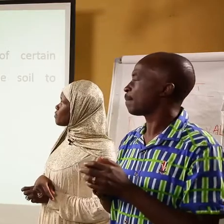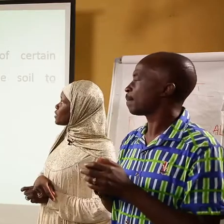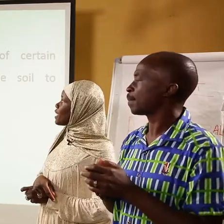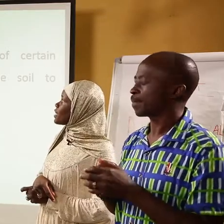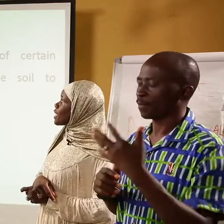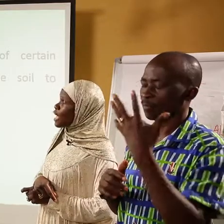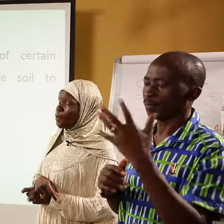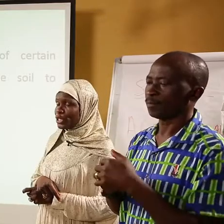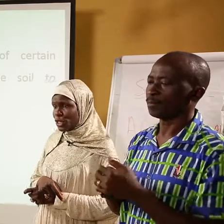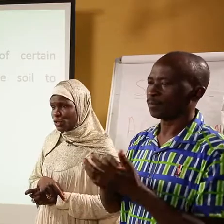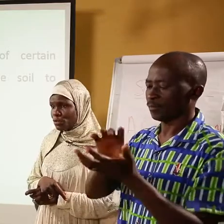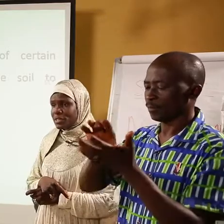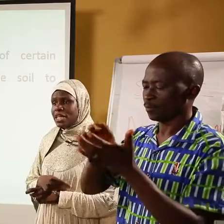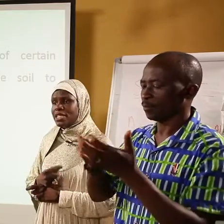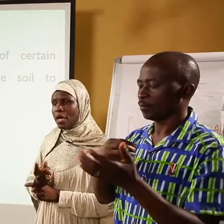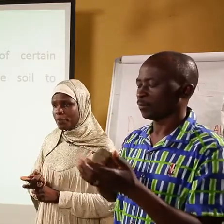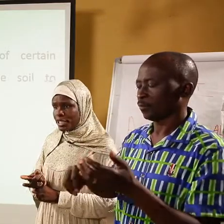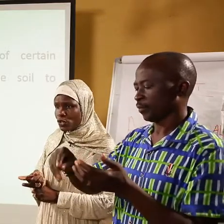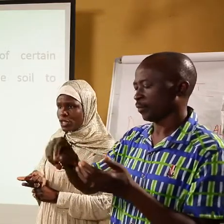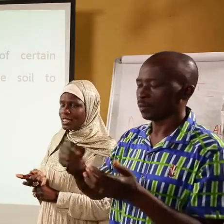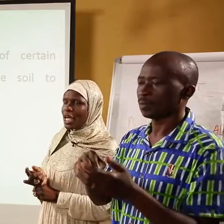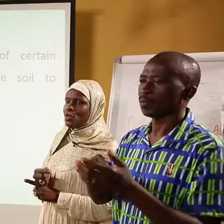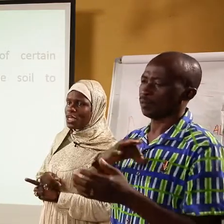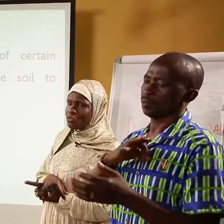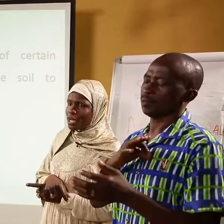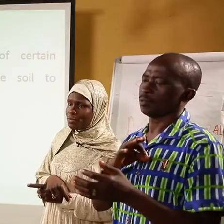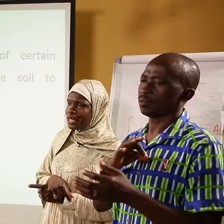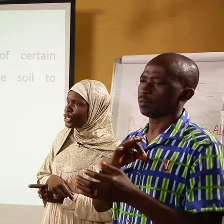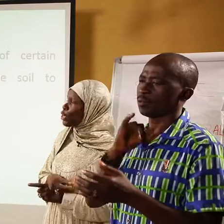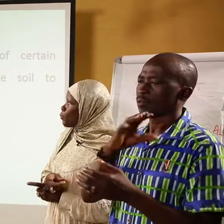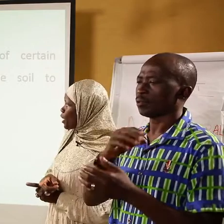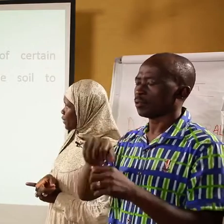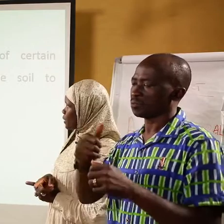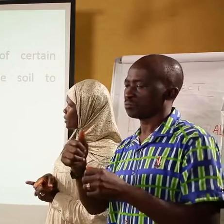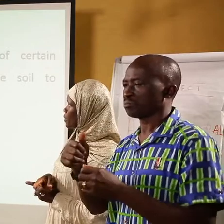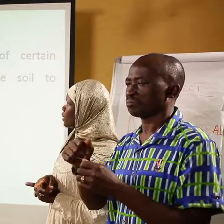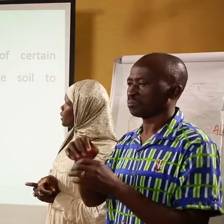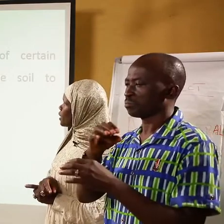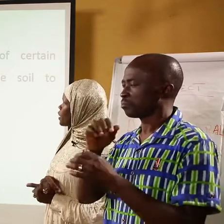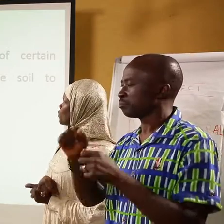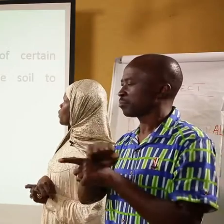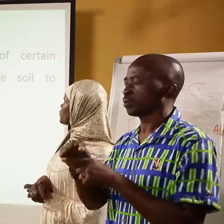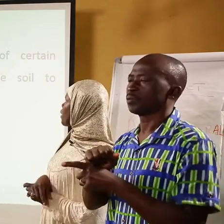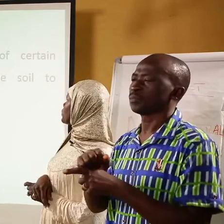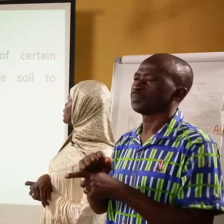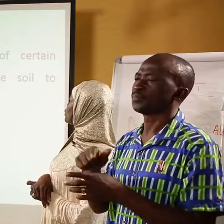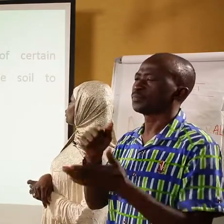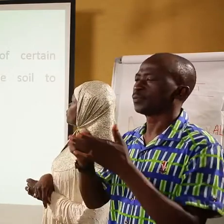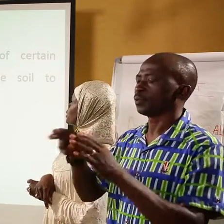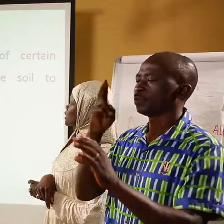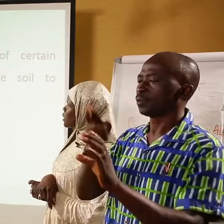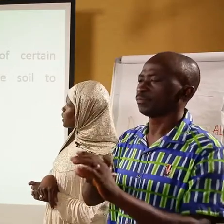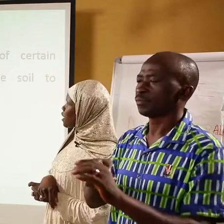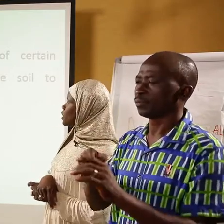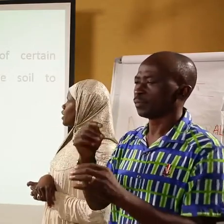Number five, fertilizer application. Fertilizer application is another farming practice. This involves the application